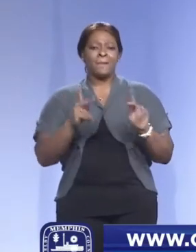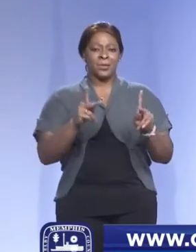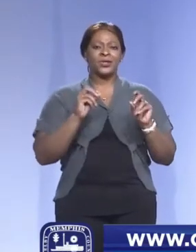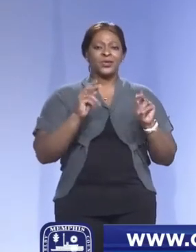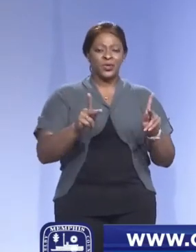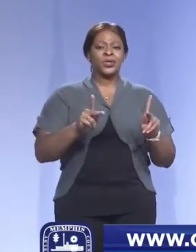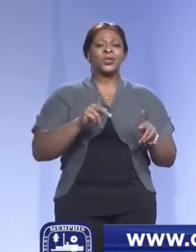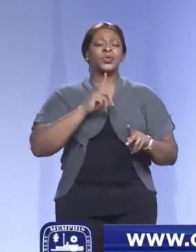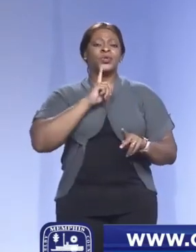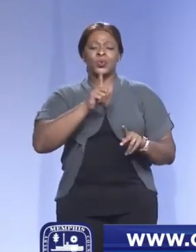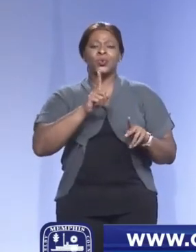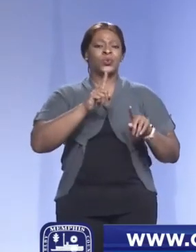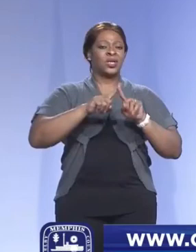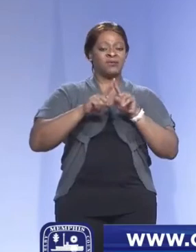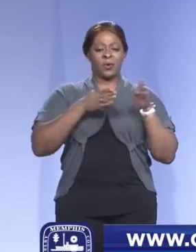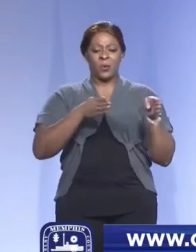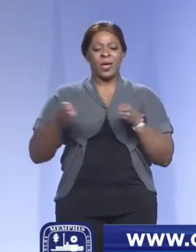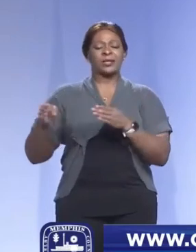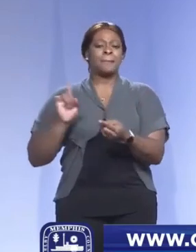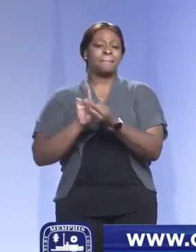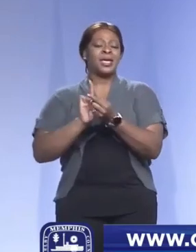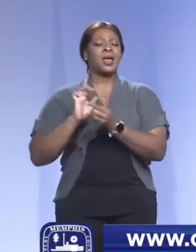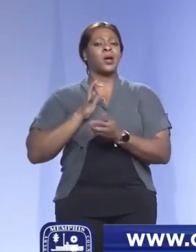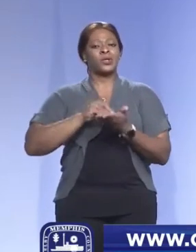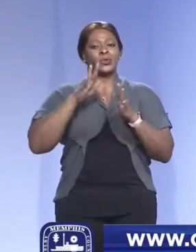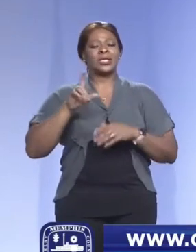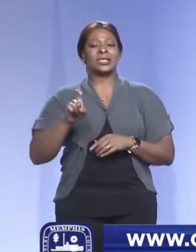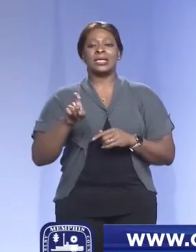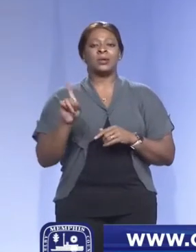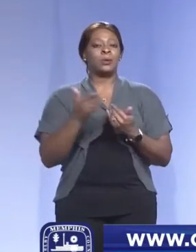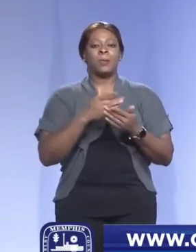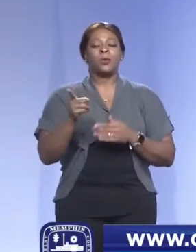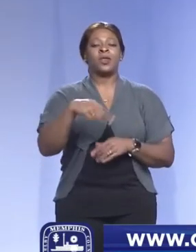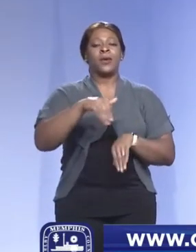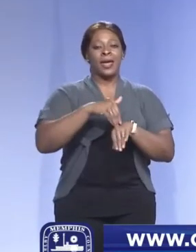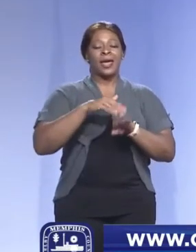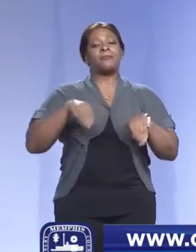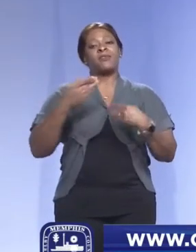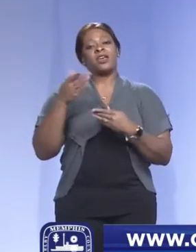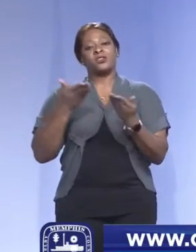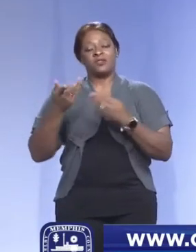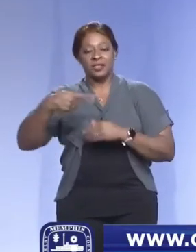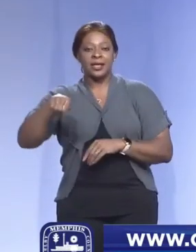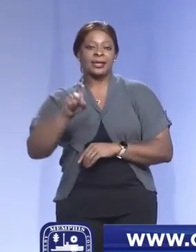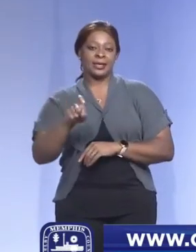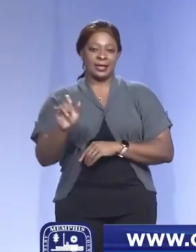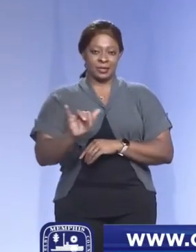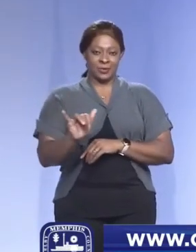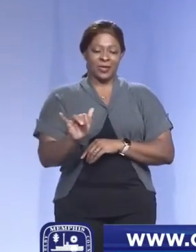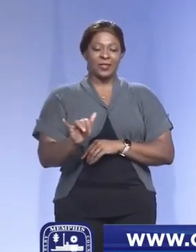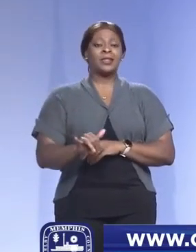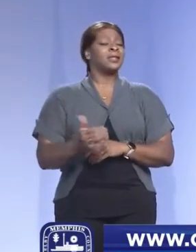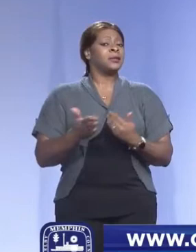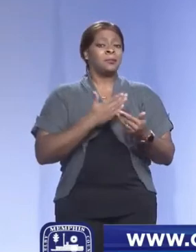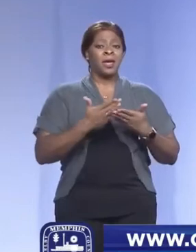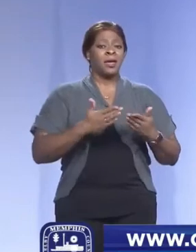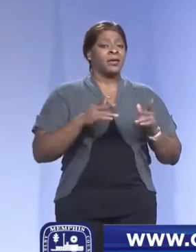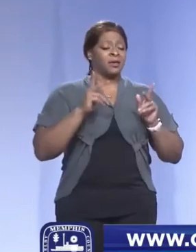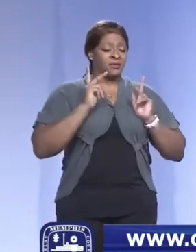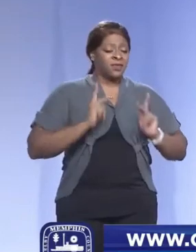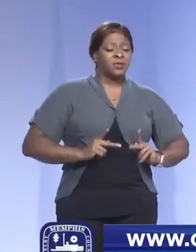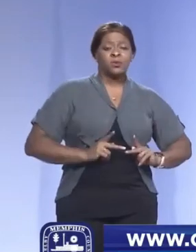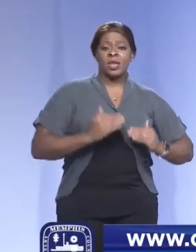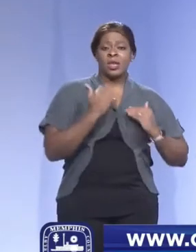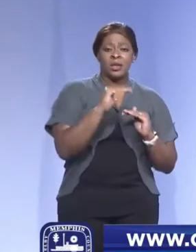true LaSallian fashion to meet our students where they are and provide them with the services they need, regardless of physical limitations